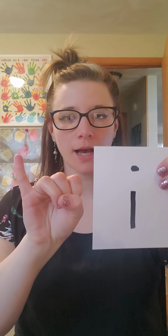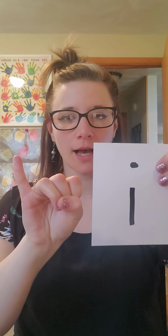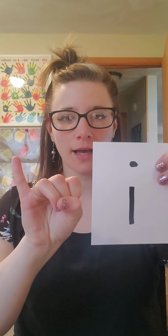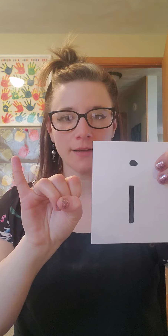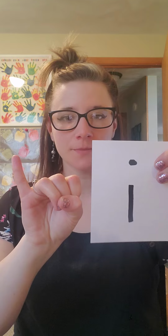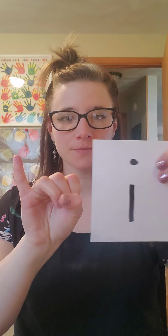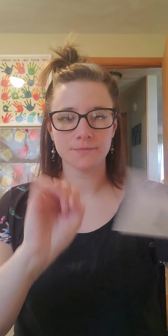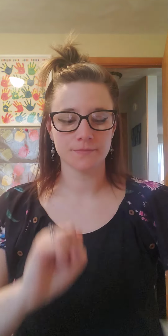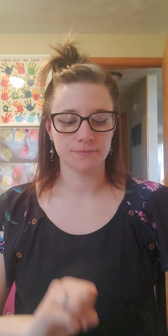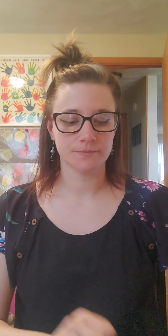I,